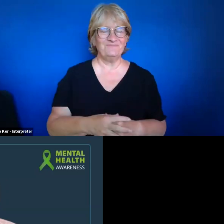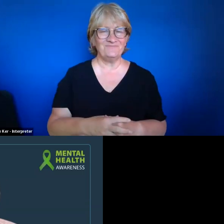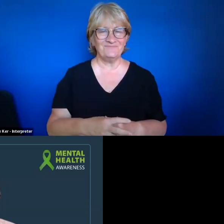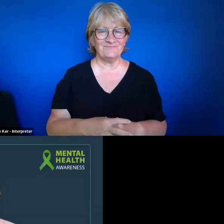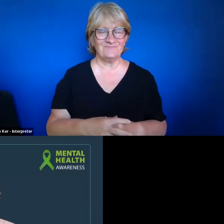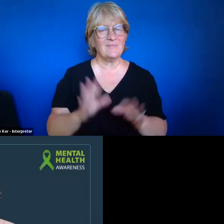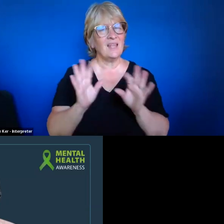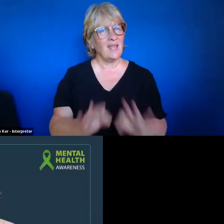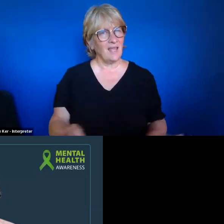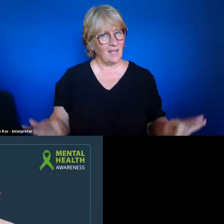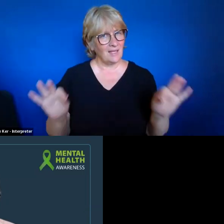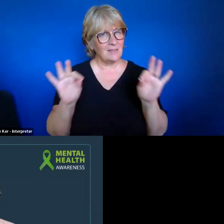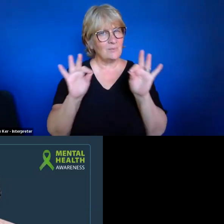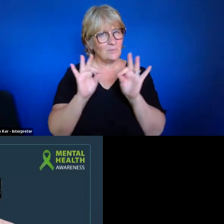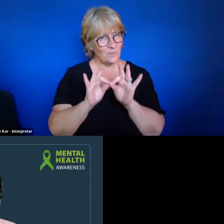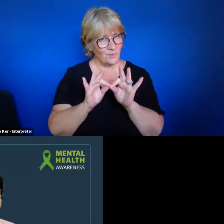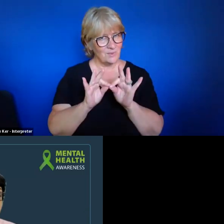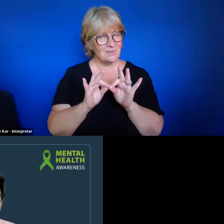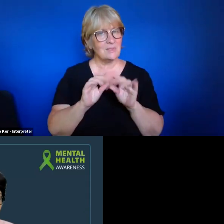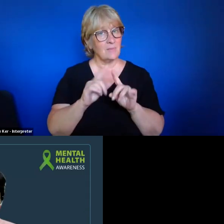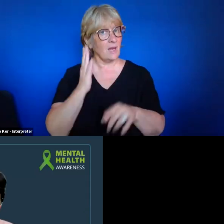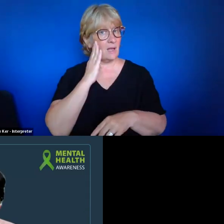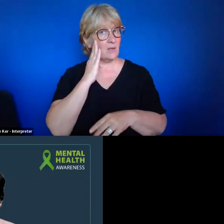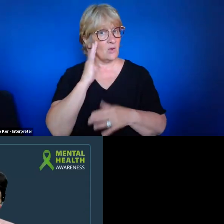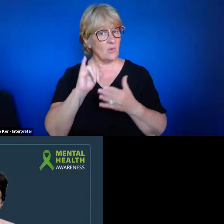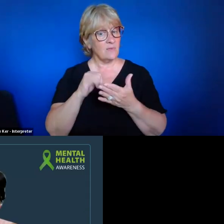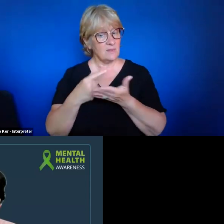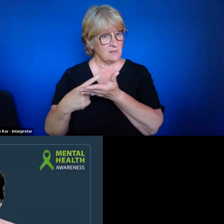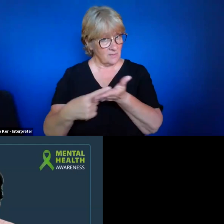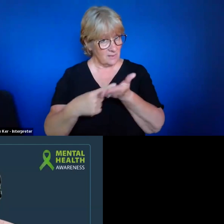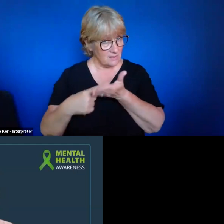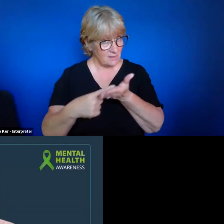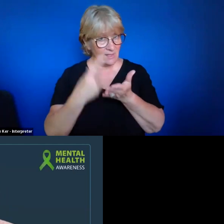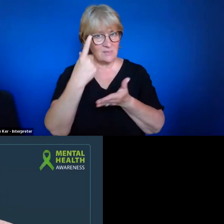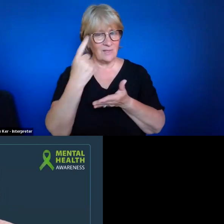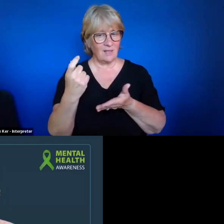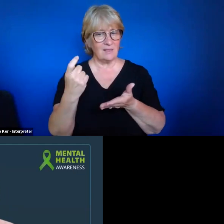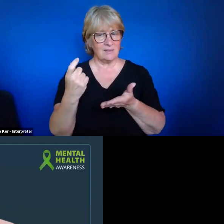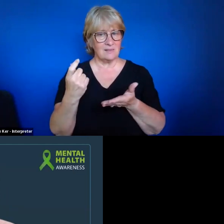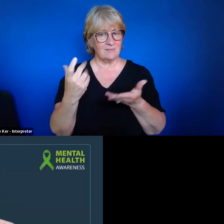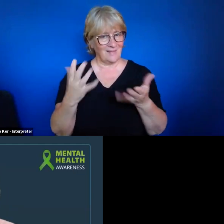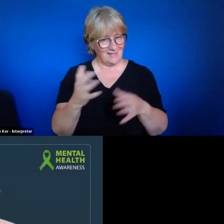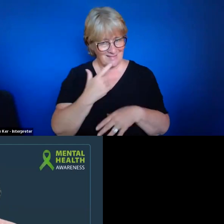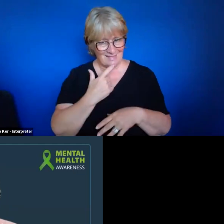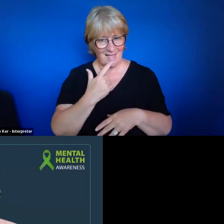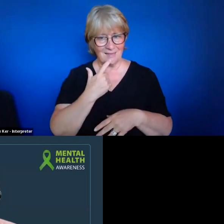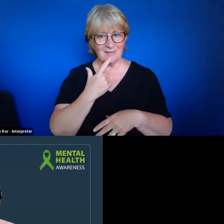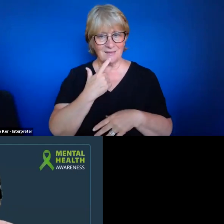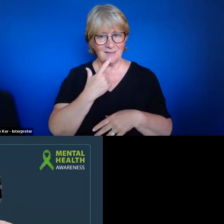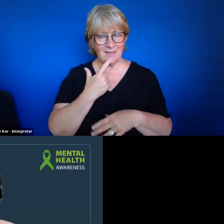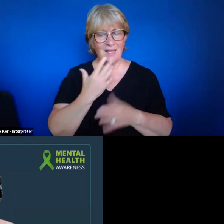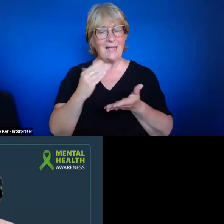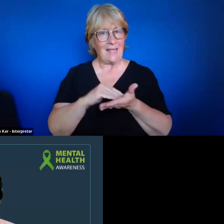an important, but, and I know this stuff is being discussed because Betsy has already said it is, one is if,